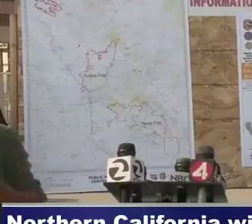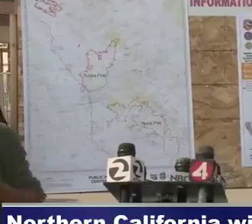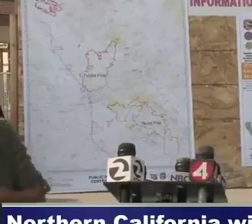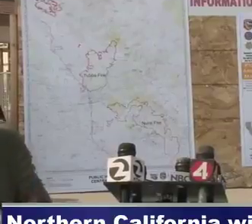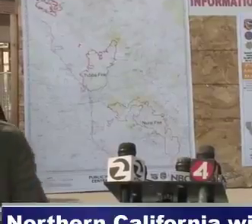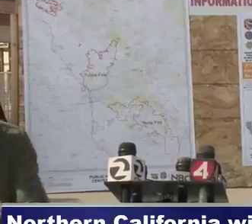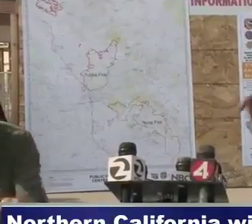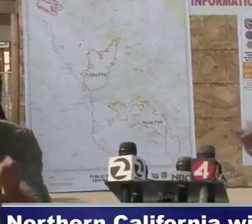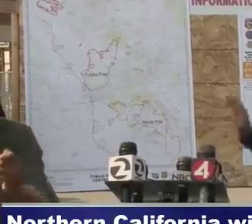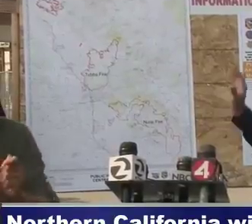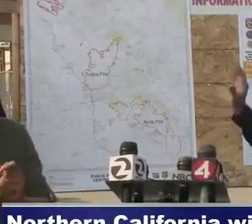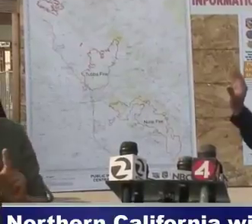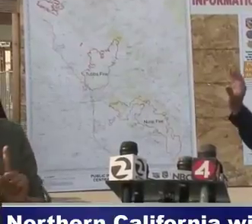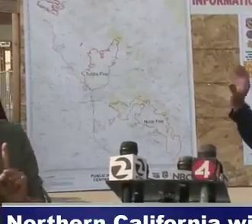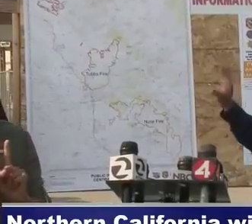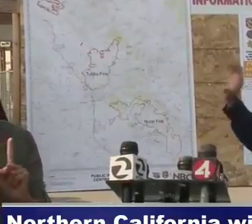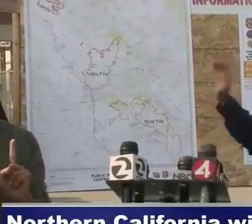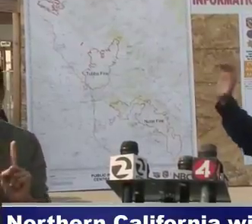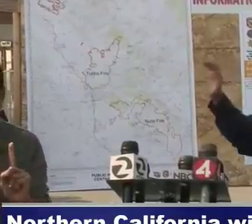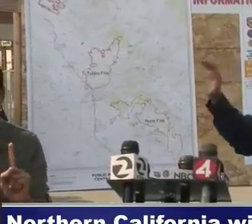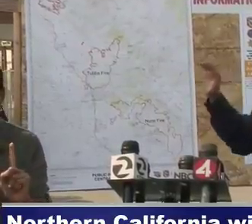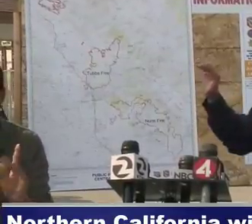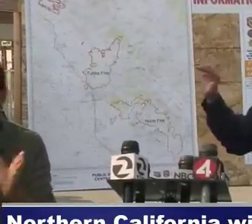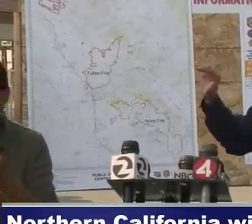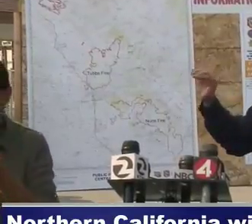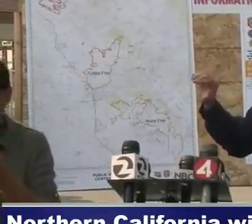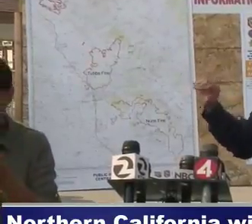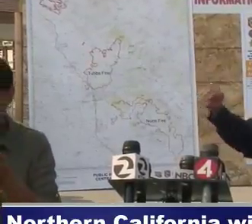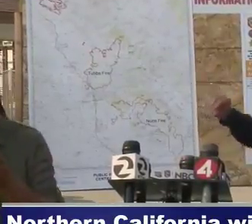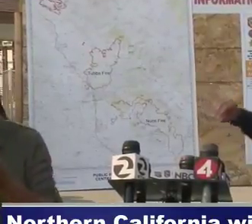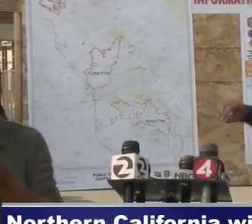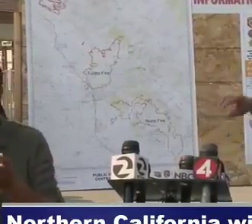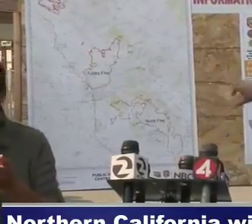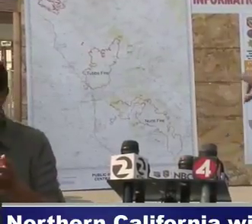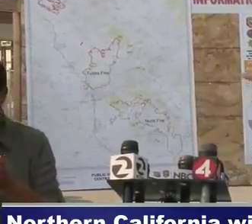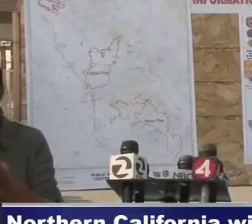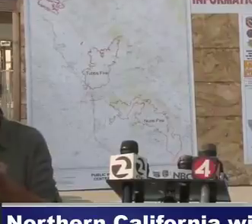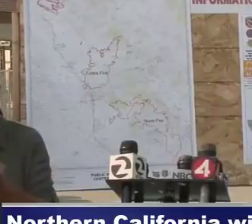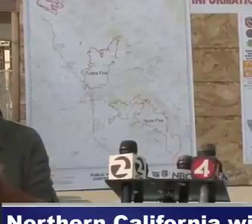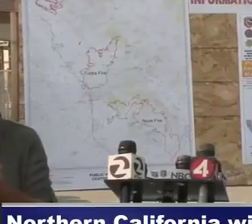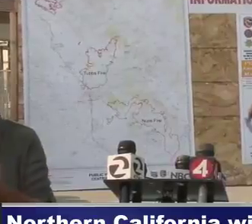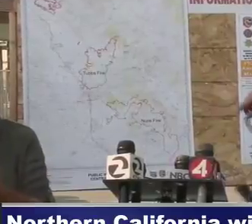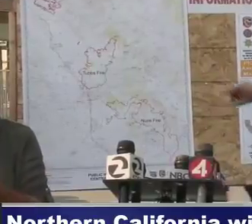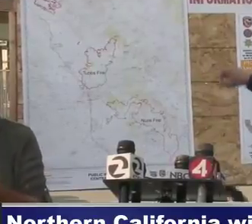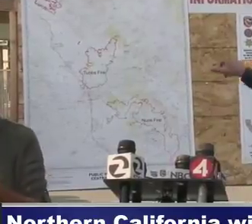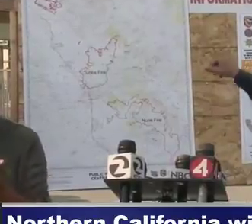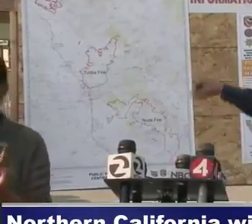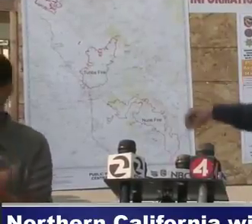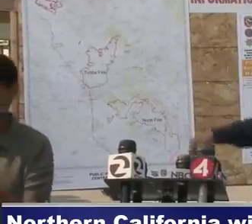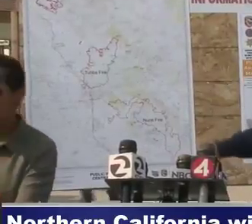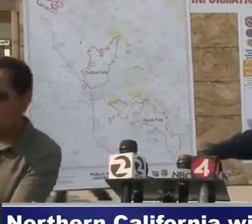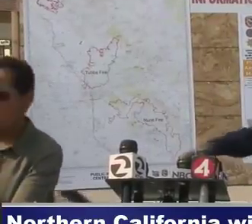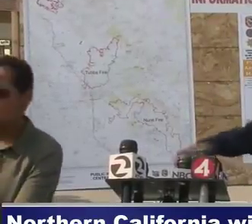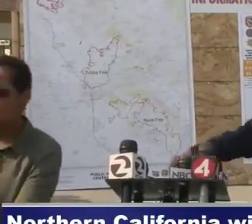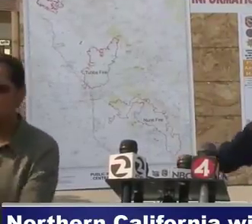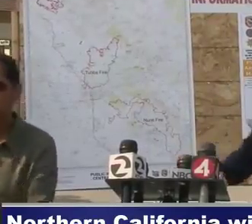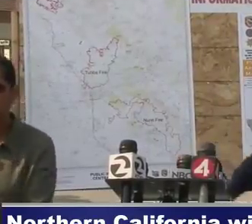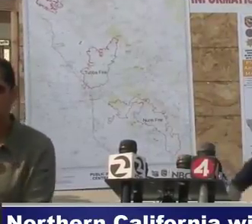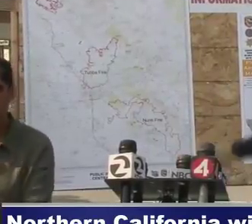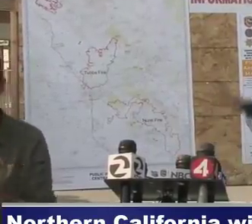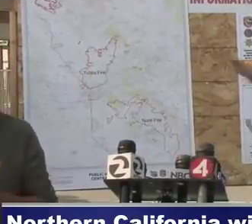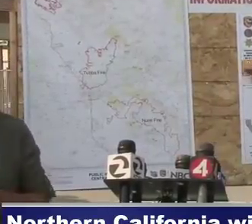expectation of the winds coming up, I think we're going to be able to pinch that piece off. So that's a good news on that piece. As we come across to the top up there